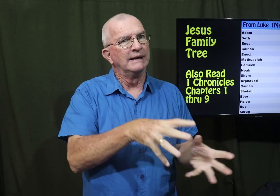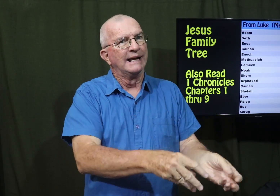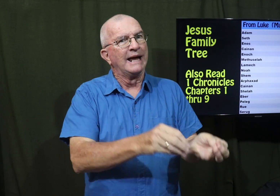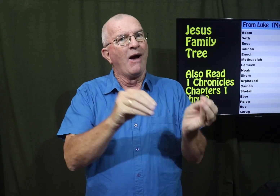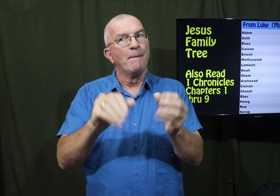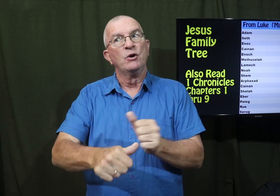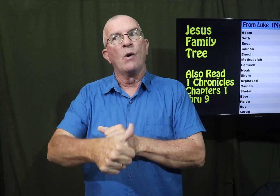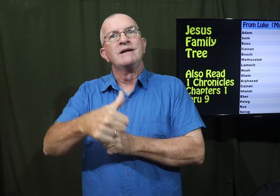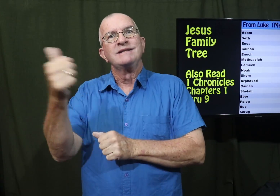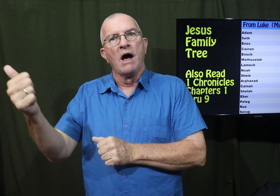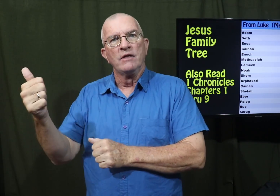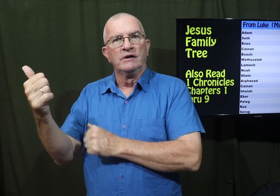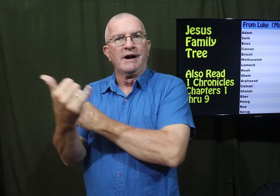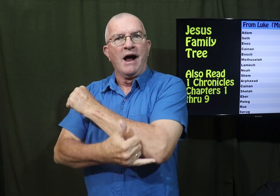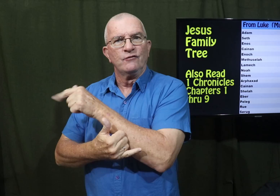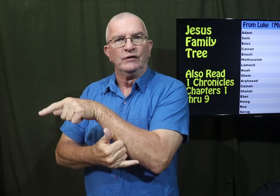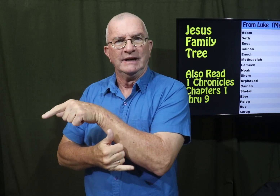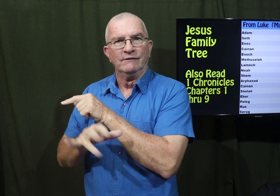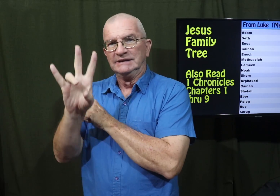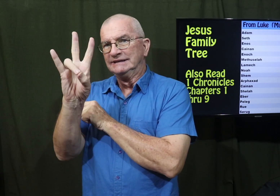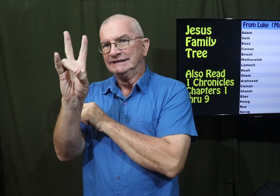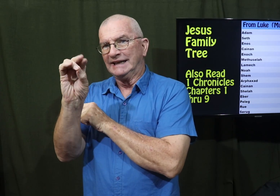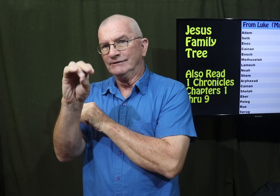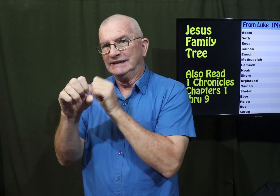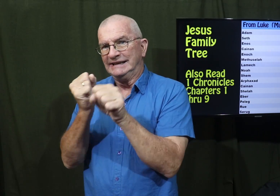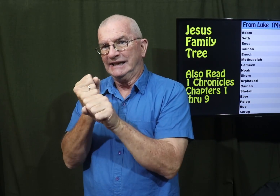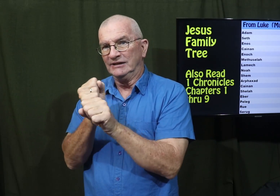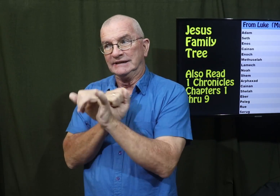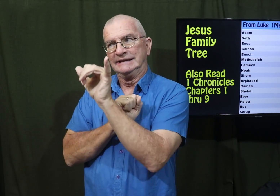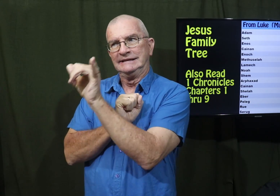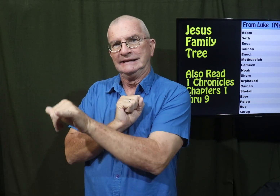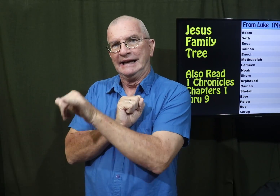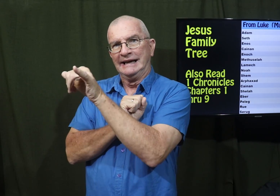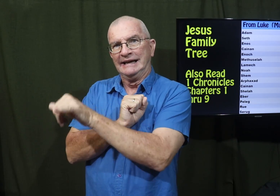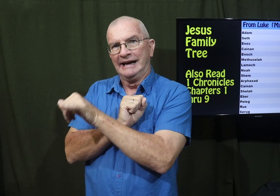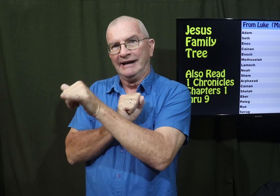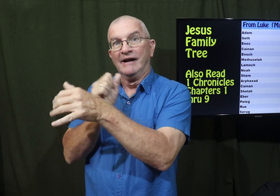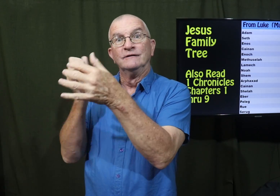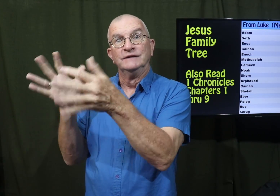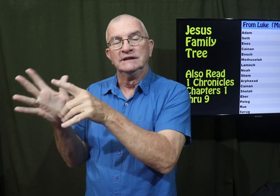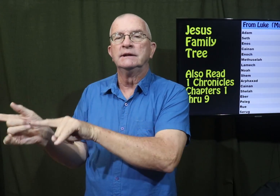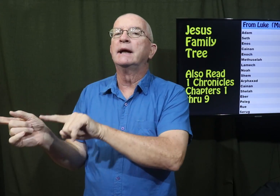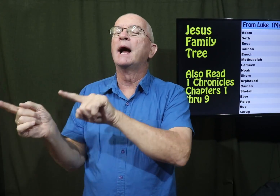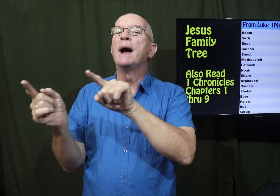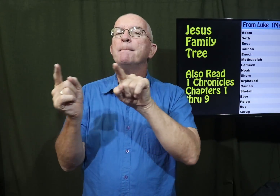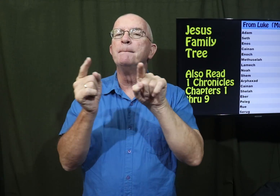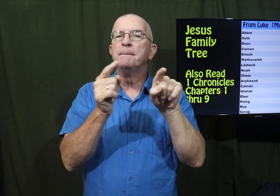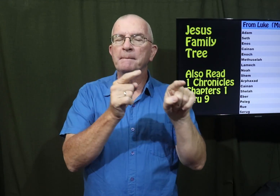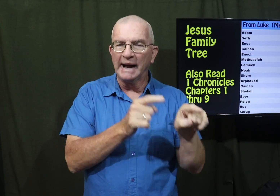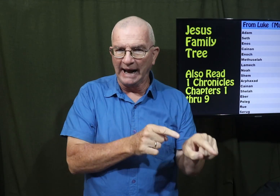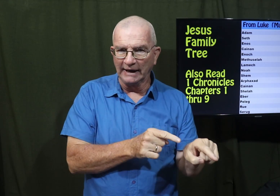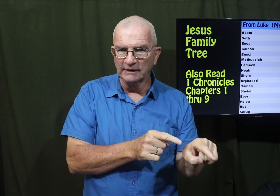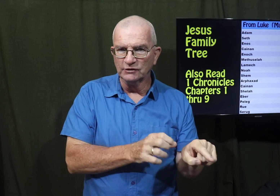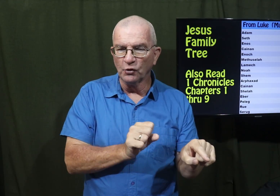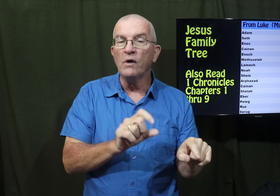I'm going to take you out of the land and put you into a different land for 70 years and then you'll come back.